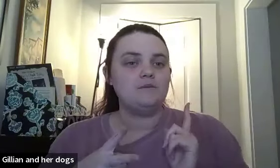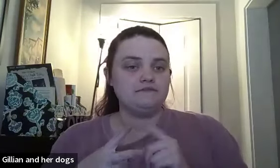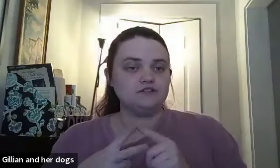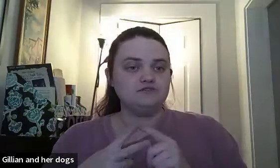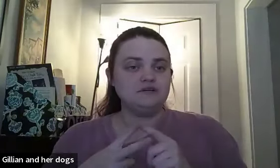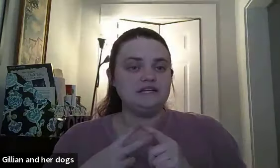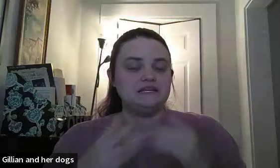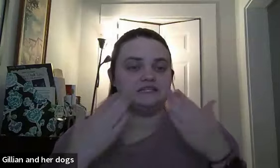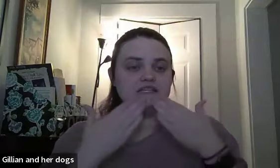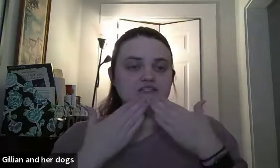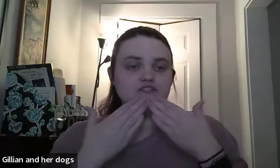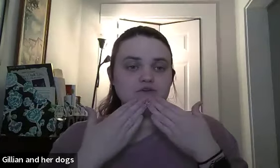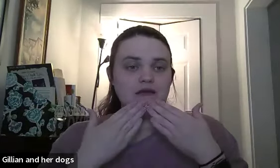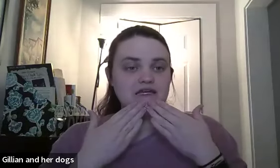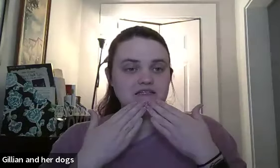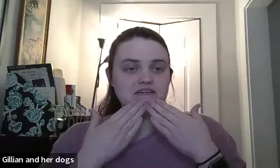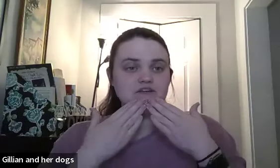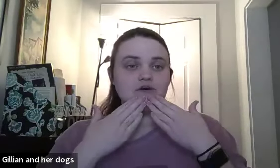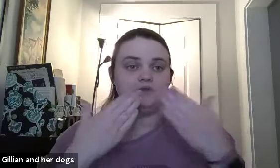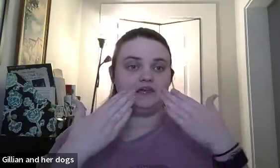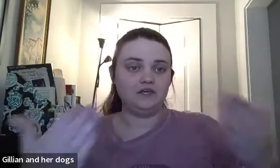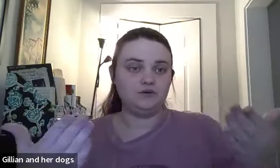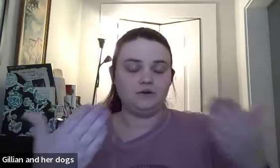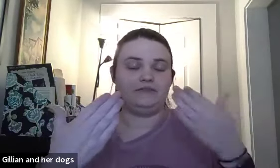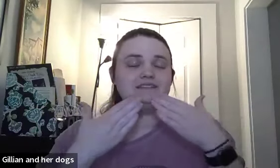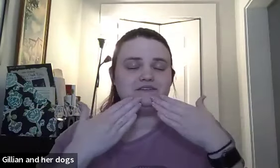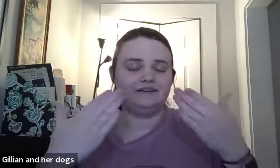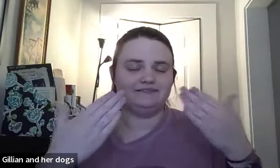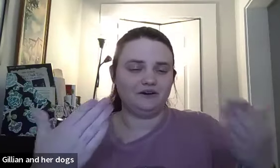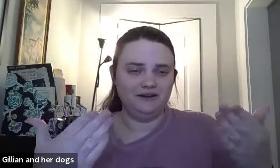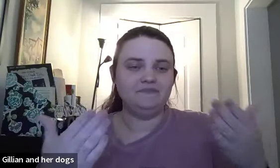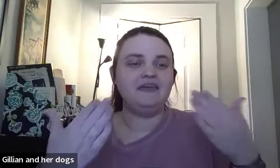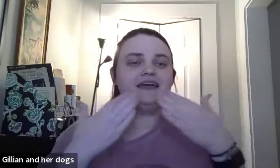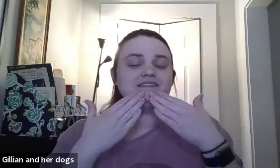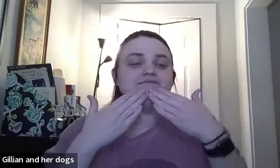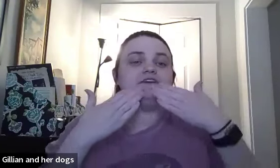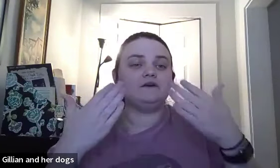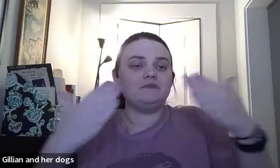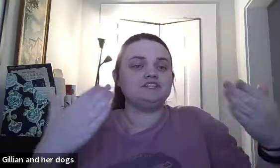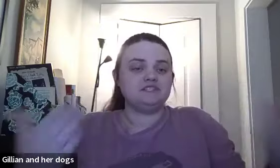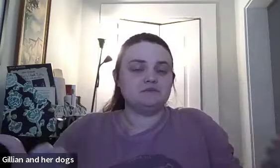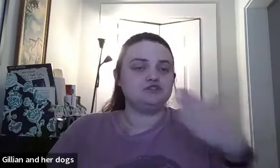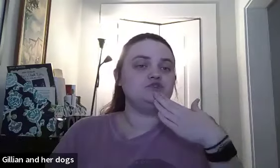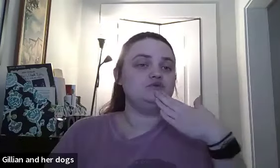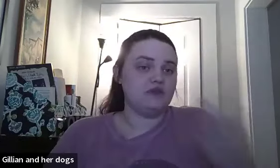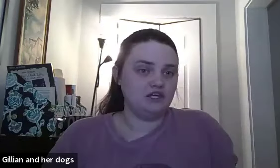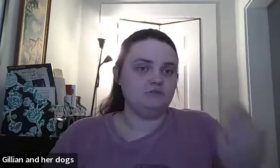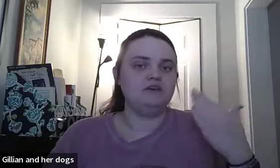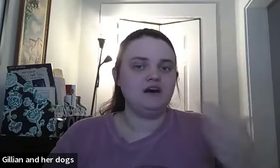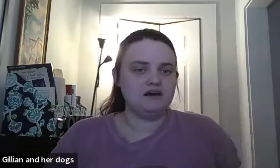The first one is it's two hands and you go thank you or Thanksgiving. Sorry. It's very much similar to thank you